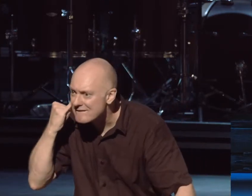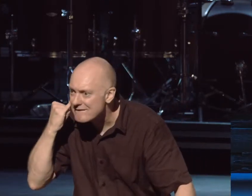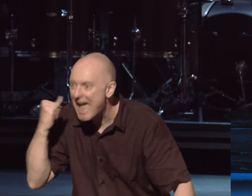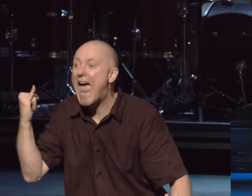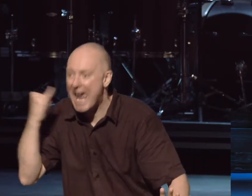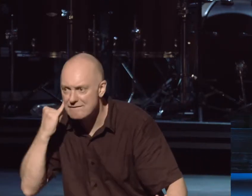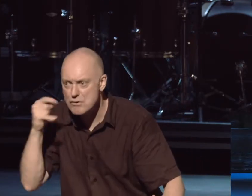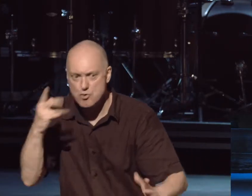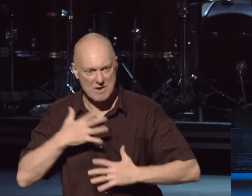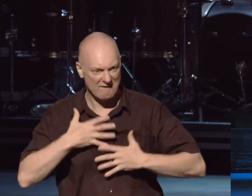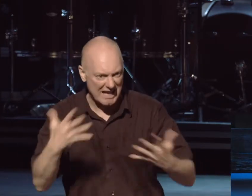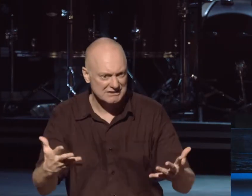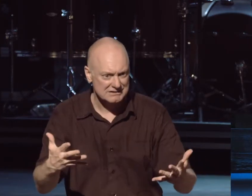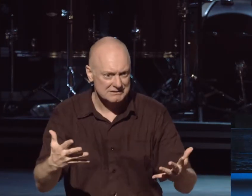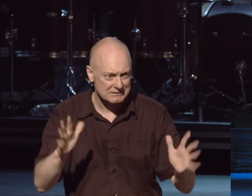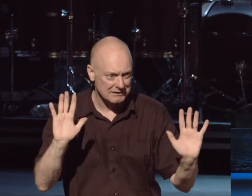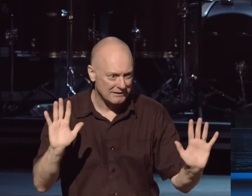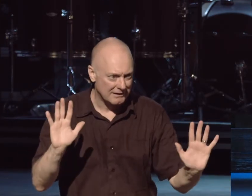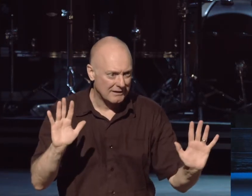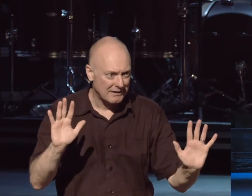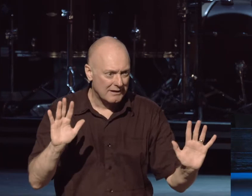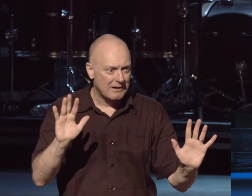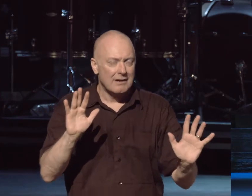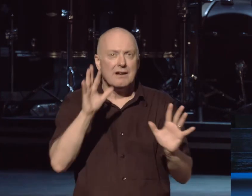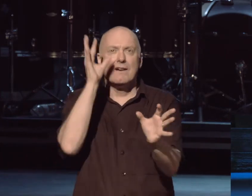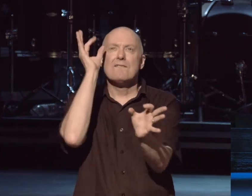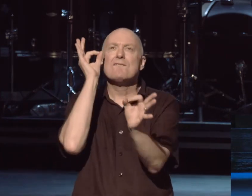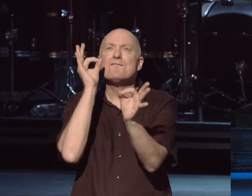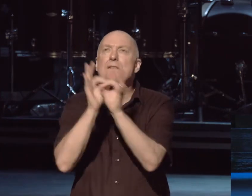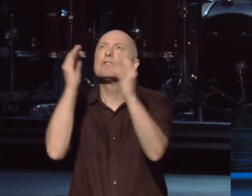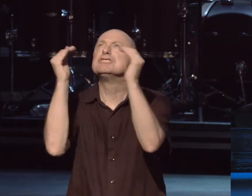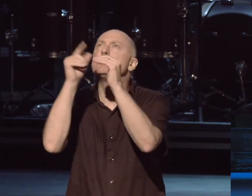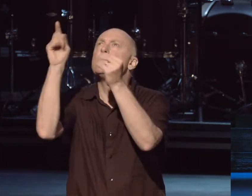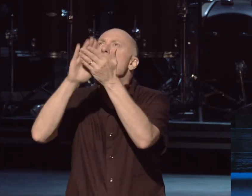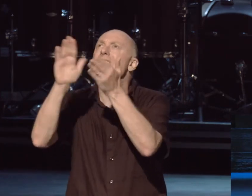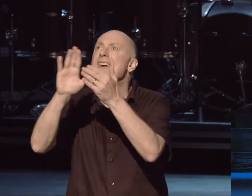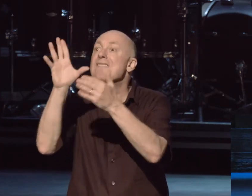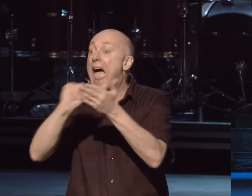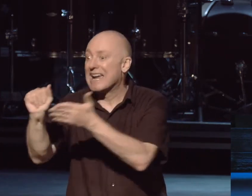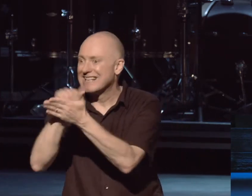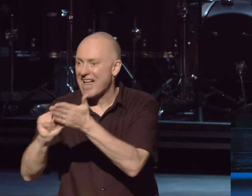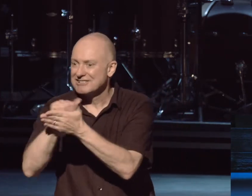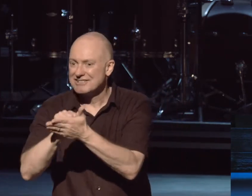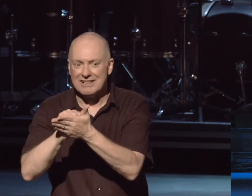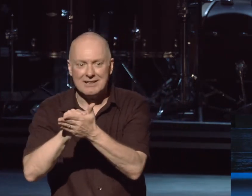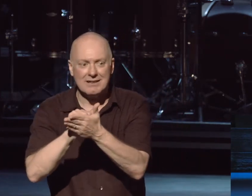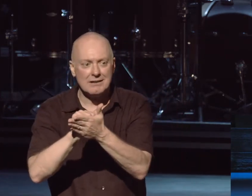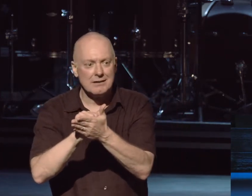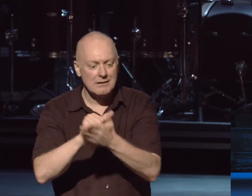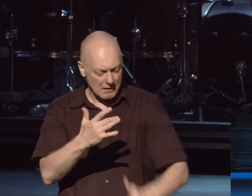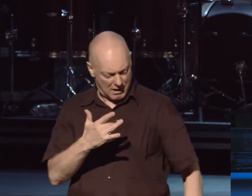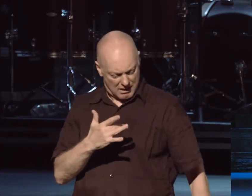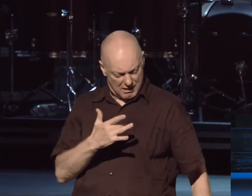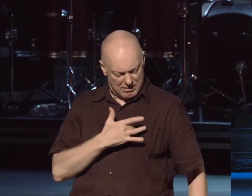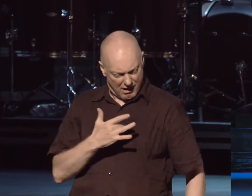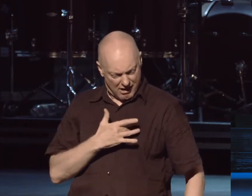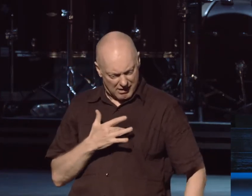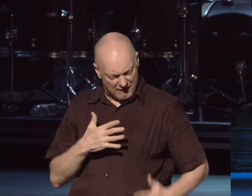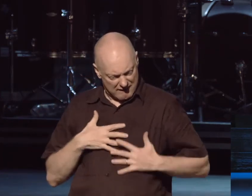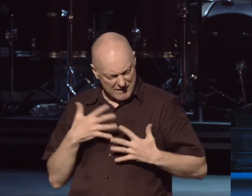If you confess, faithful and just, forgive and cleanse. So then the heart of